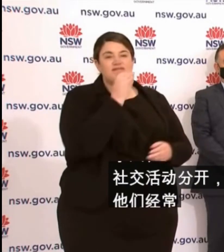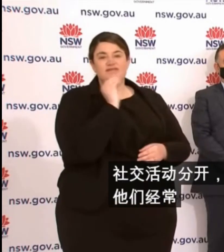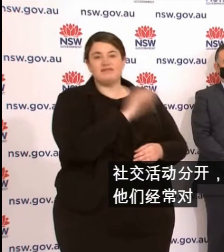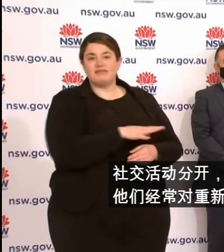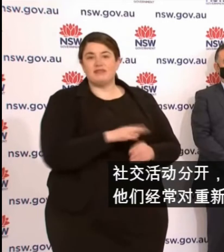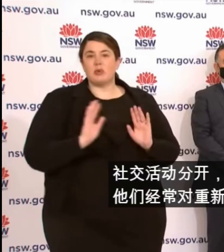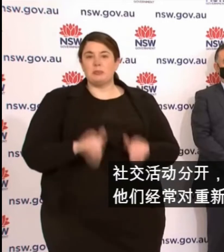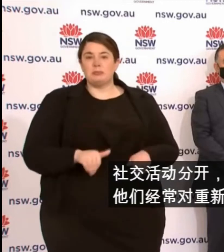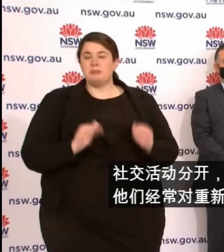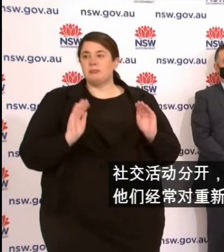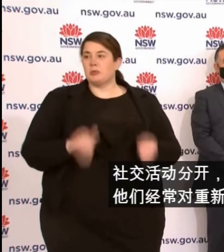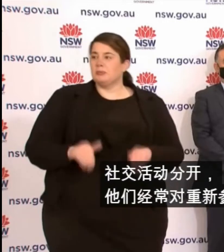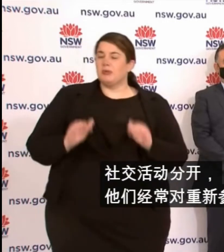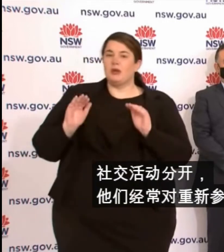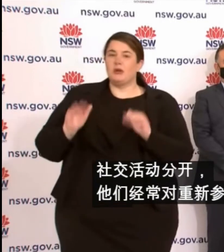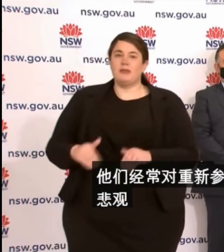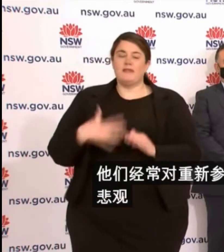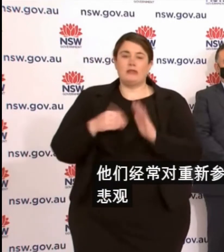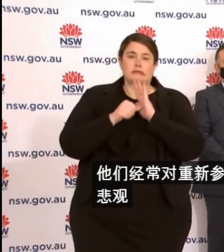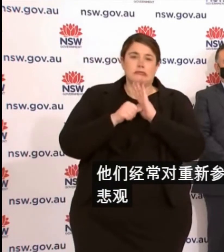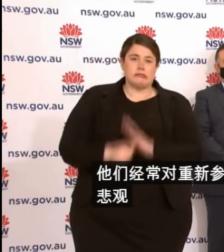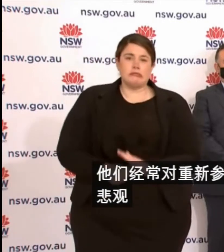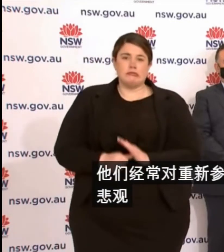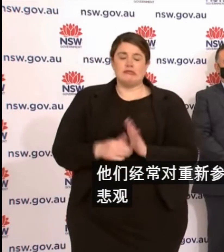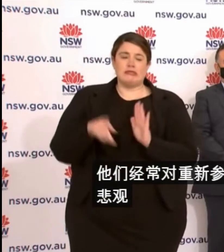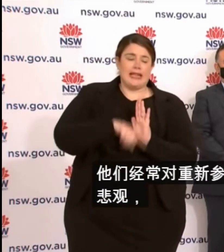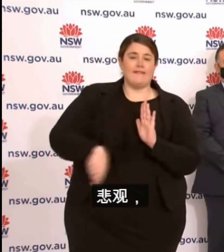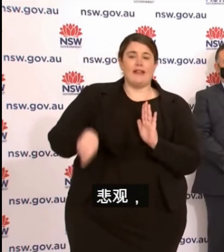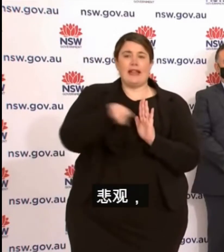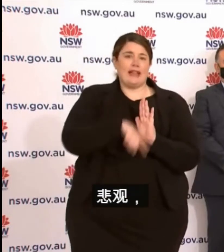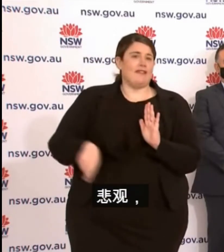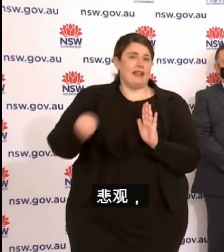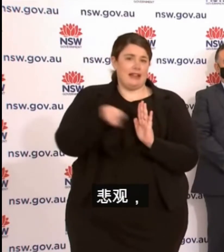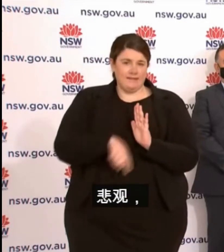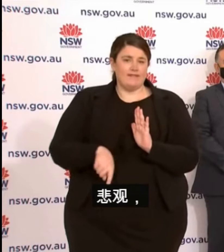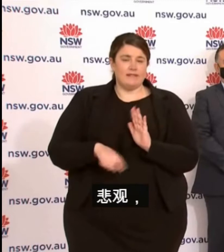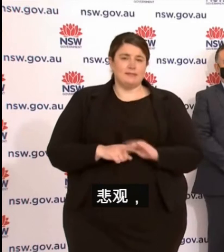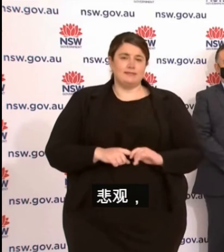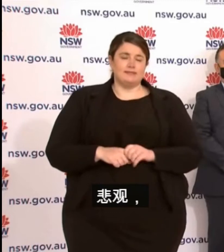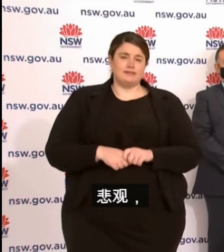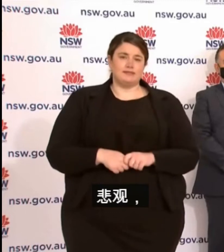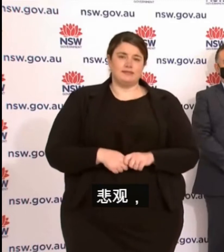they often feel quite defeated and pessimistic about the benefits of re-engagement.